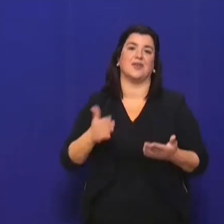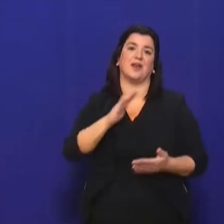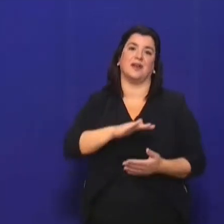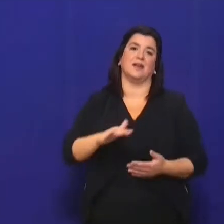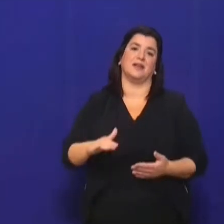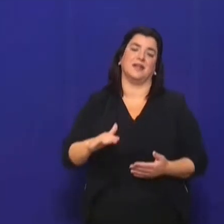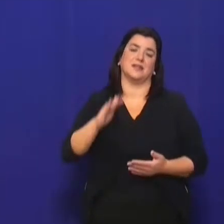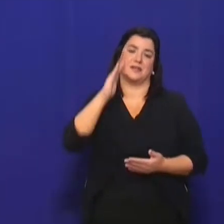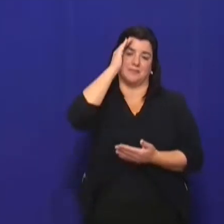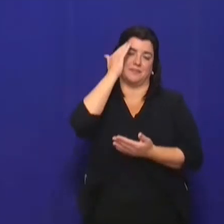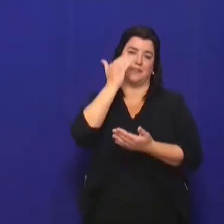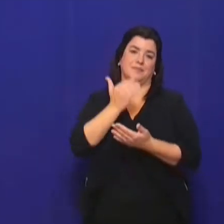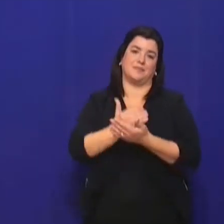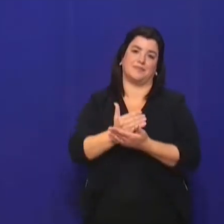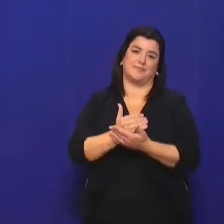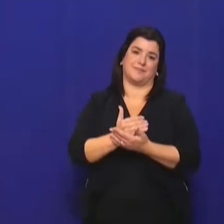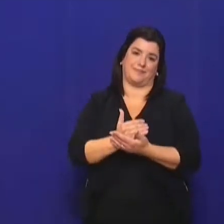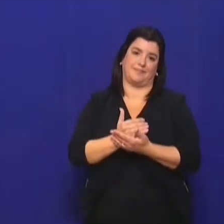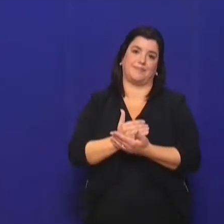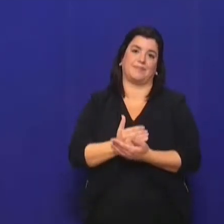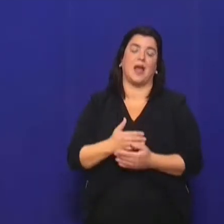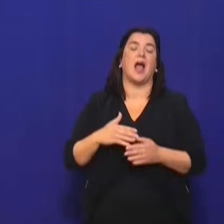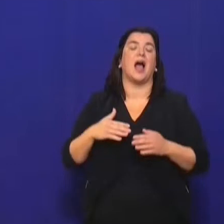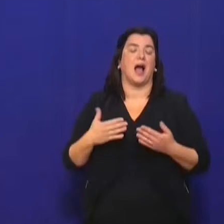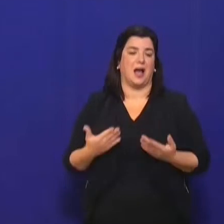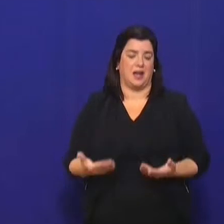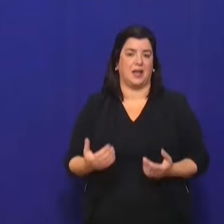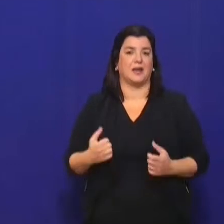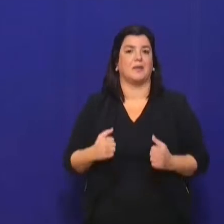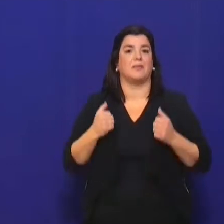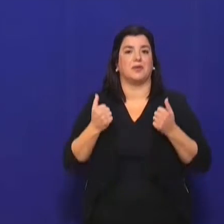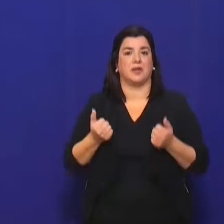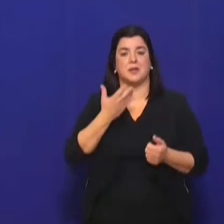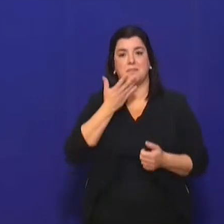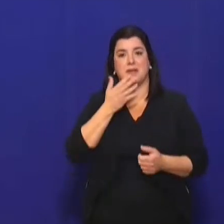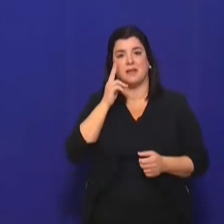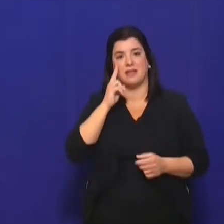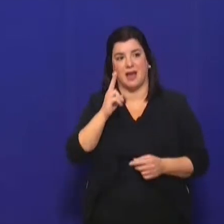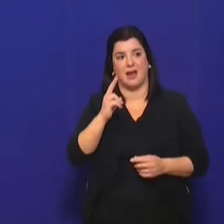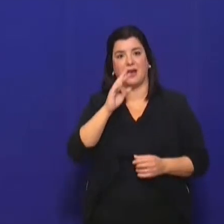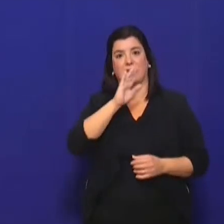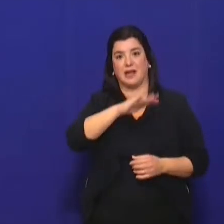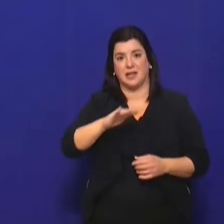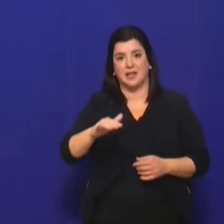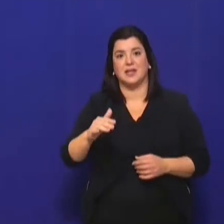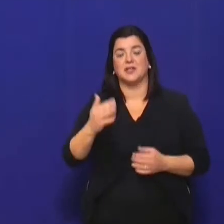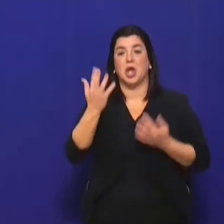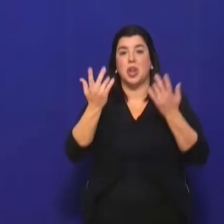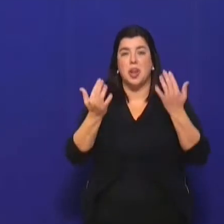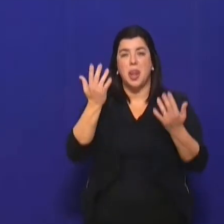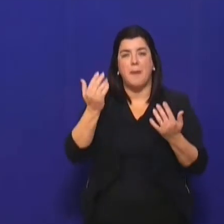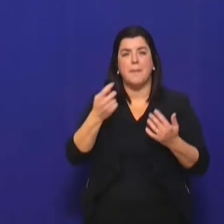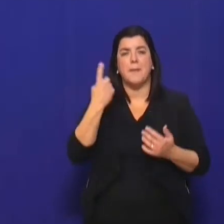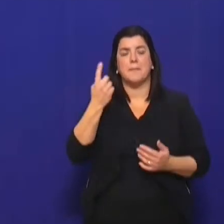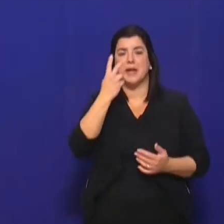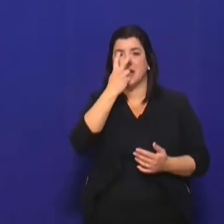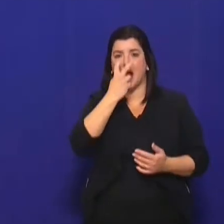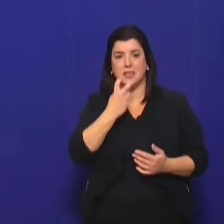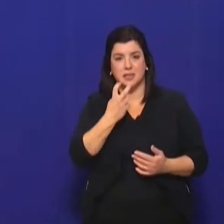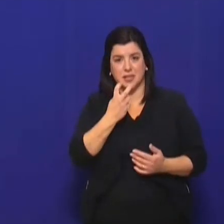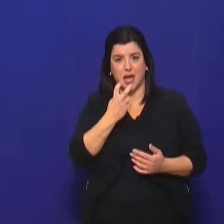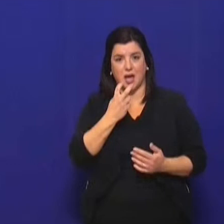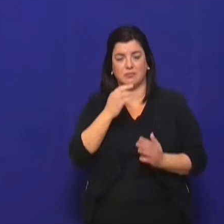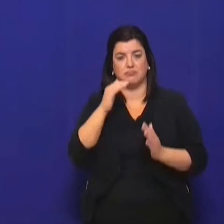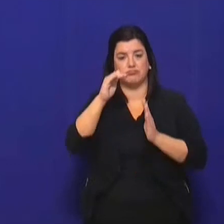huma wkoll protetti. U kien għalhekk li meta tħares lejn din il-figura li qegħdin naraw qudiemna n-numru ta' każijiet li kellna fid-djar